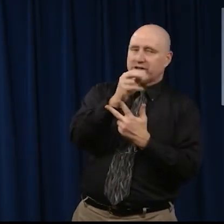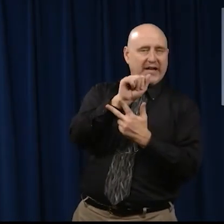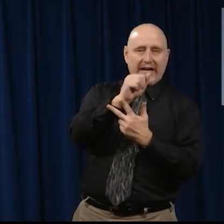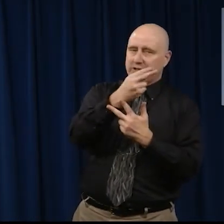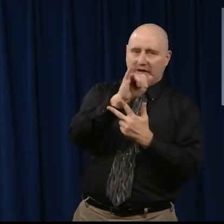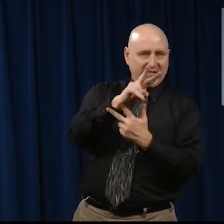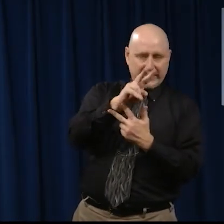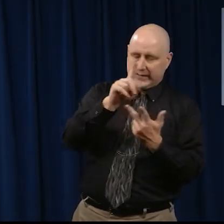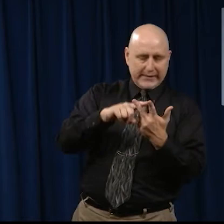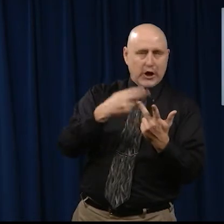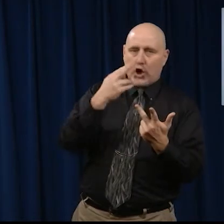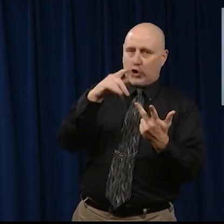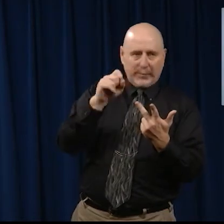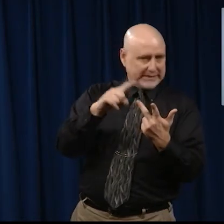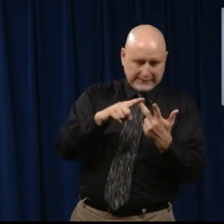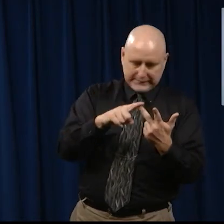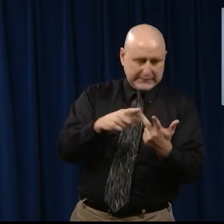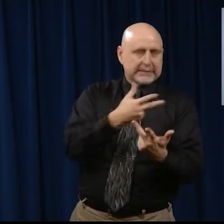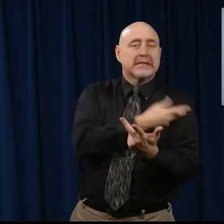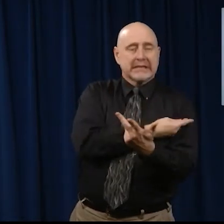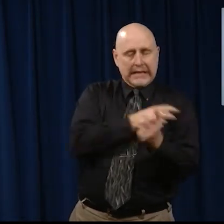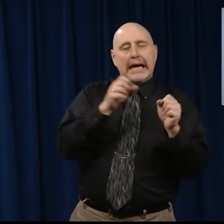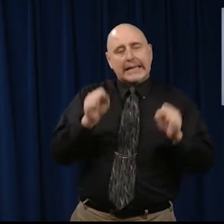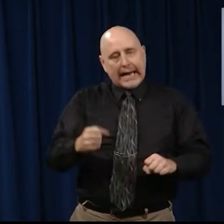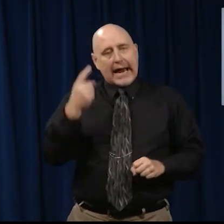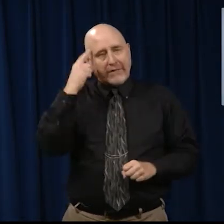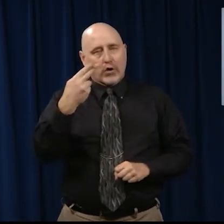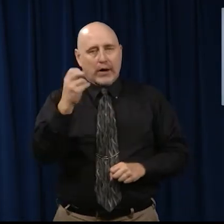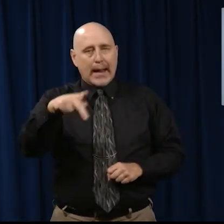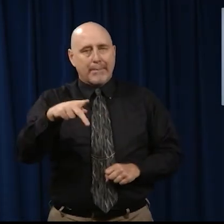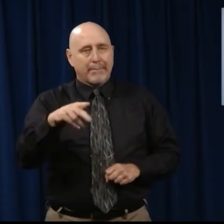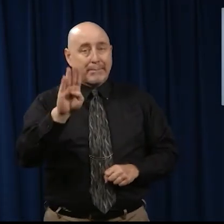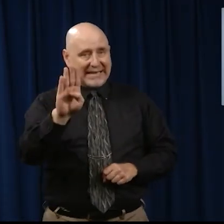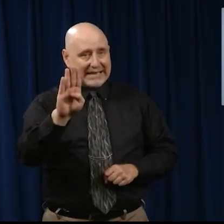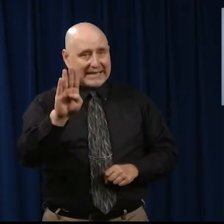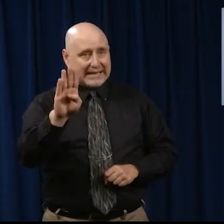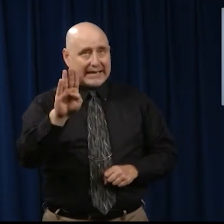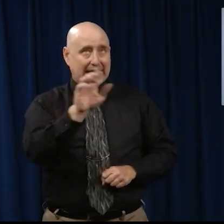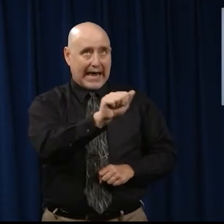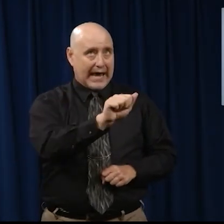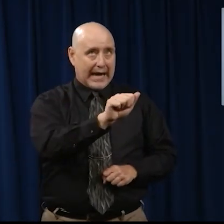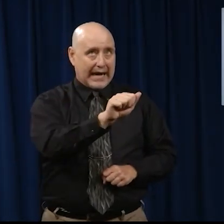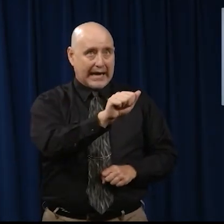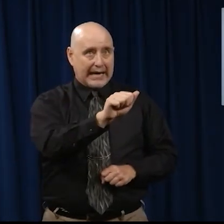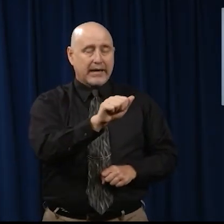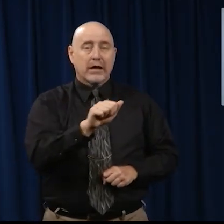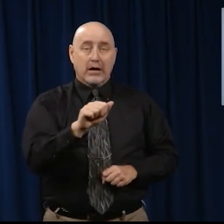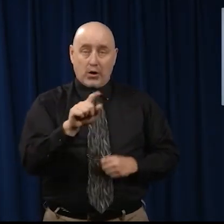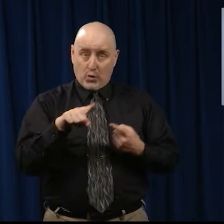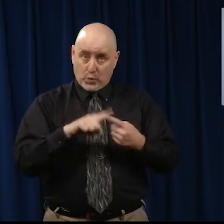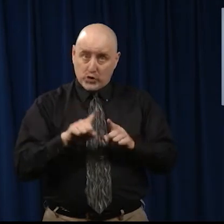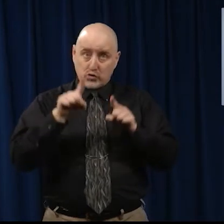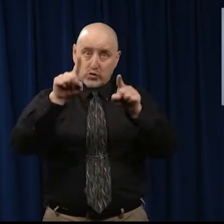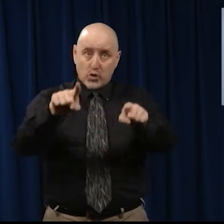vaccine for HIV. You can't get a vaccine for herpes. You can get a vaccine for hepatitis B and A. When you go to